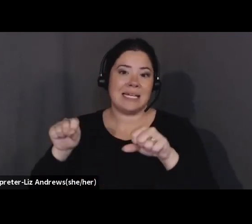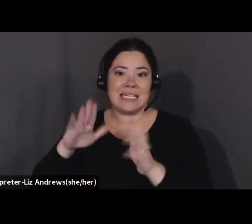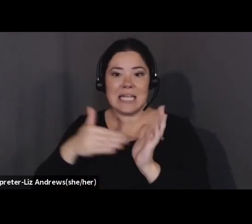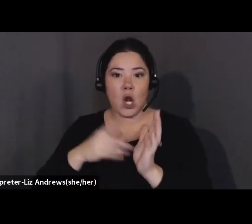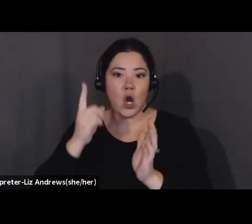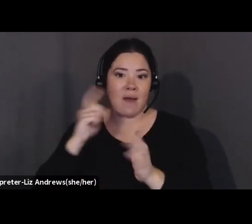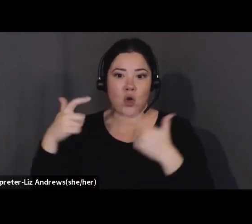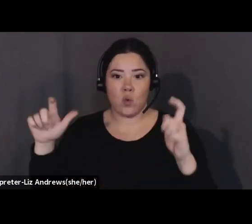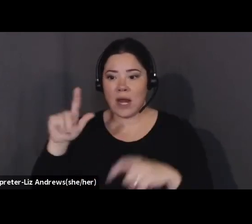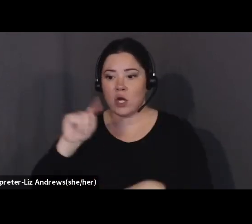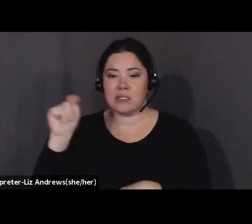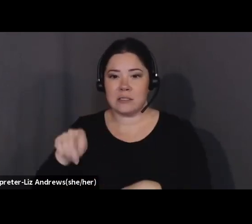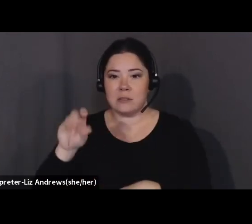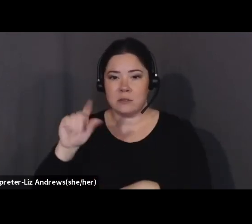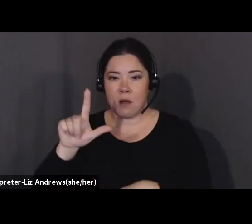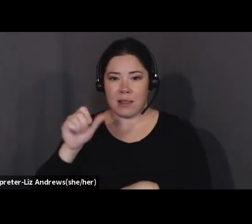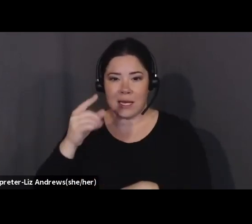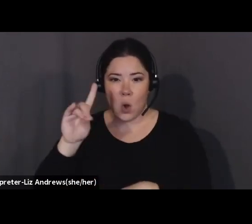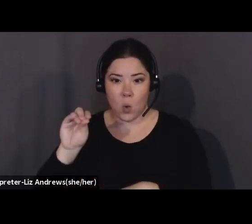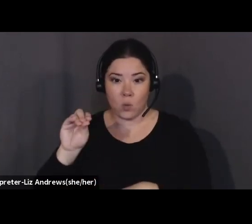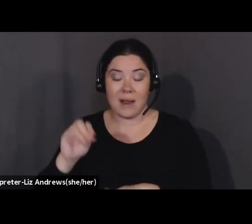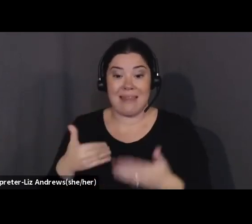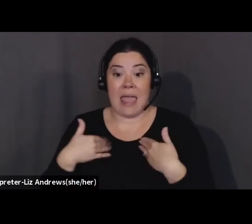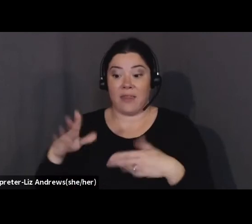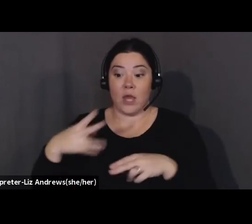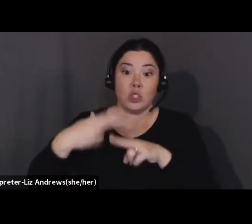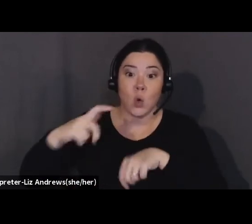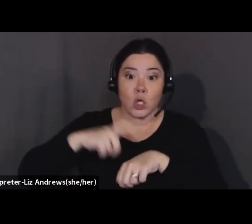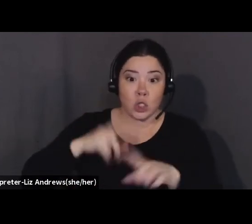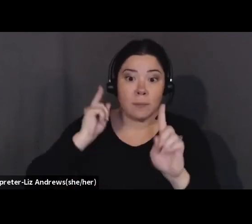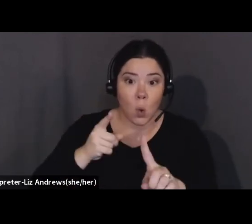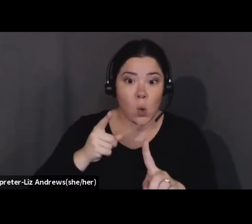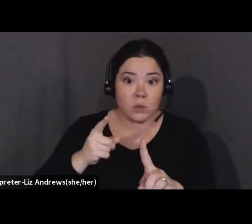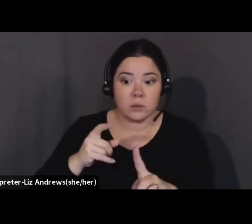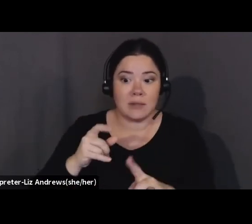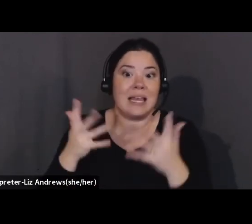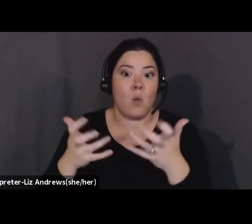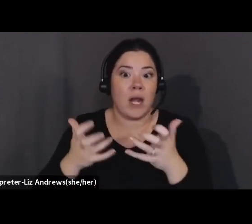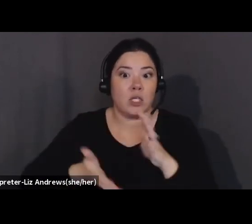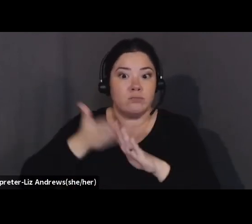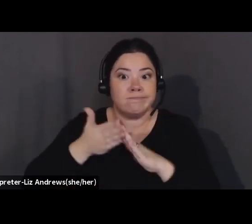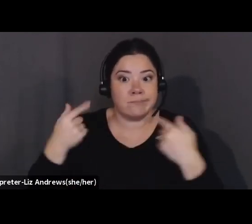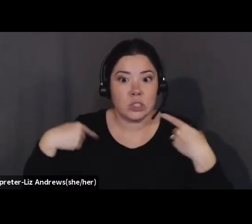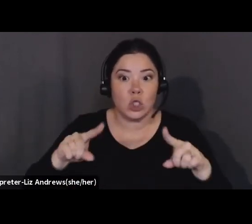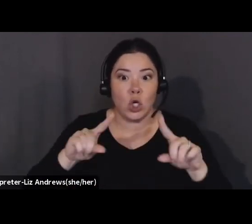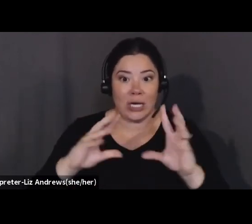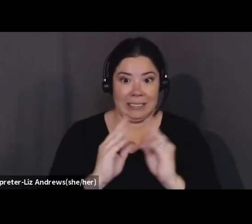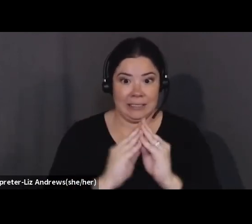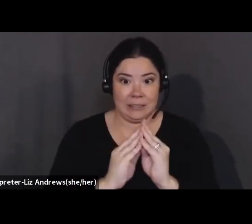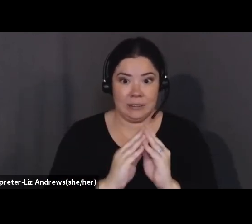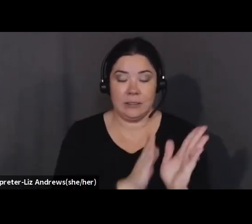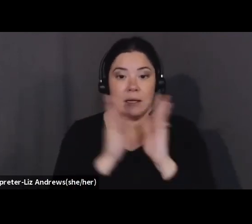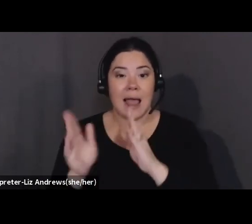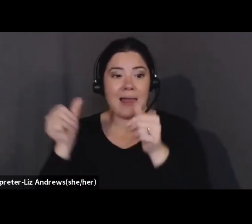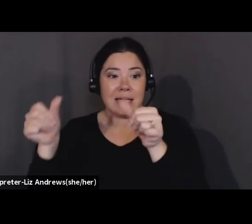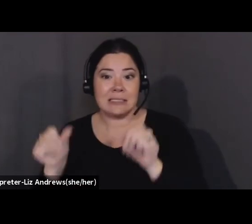had their short-term goals, which they really focused on during the collaborative timeframe. And then on the next slide, slide 34, we